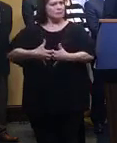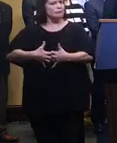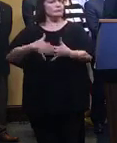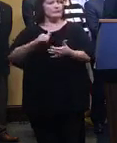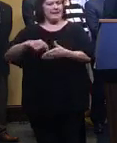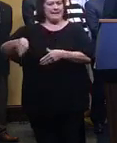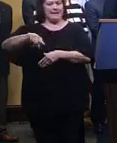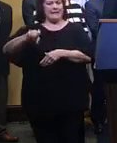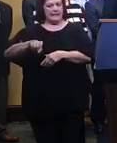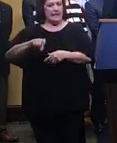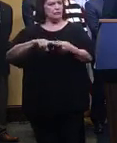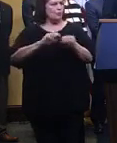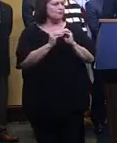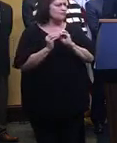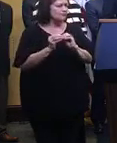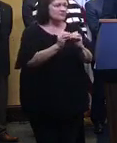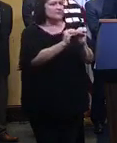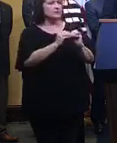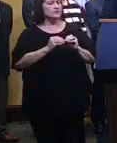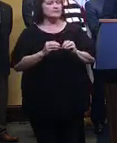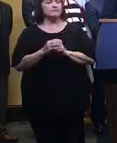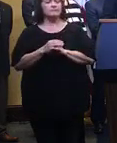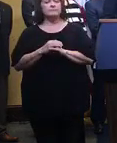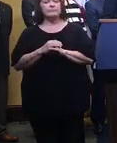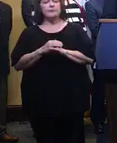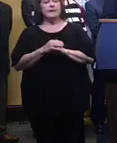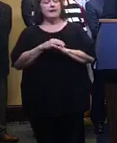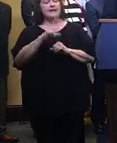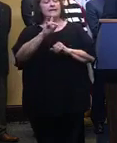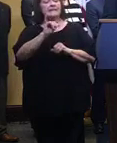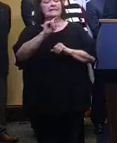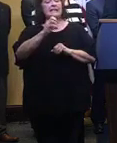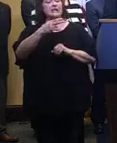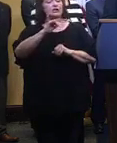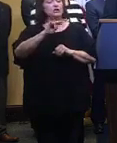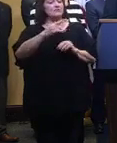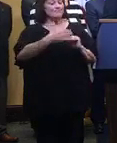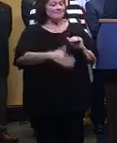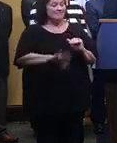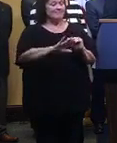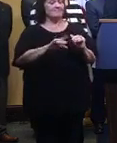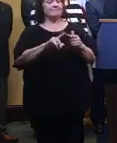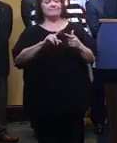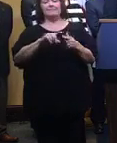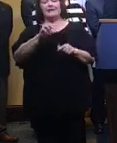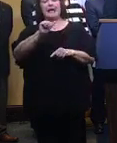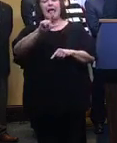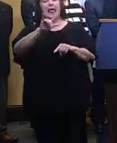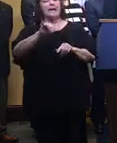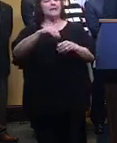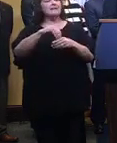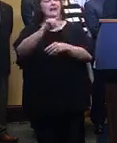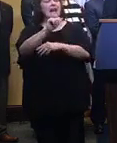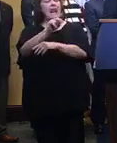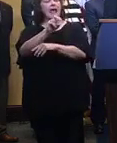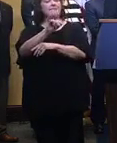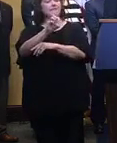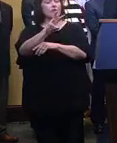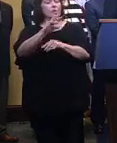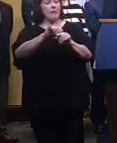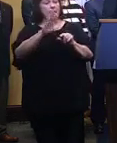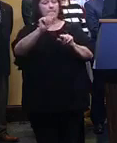a day-to-day basis, which includes ditching, alley work. We hear from a lot of our residents in Lakeview that alleys are a